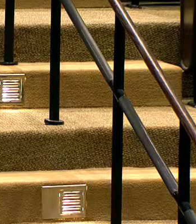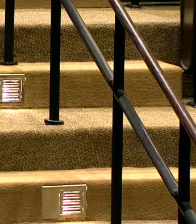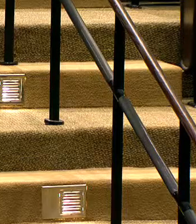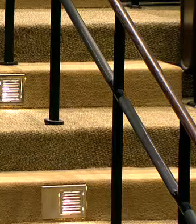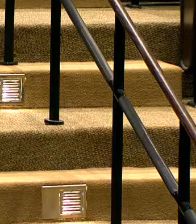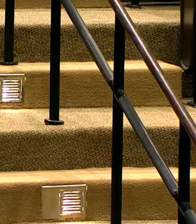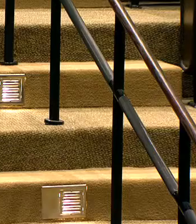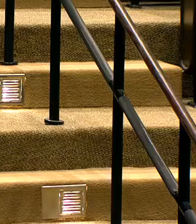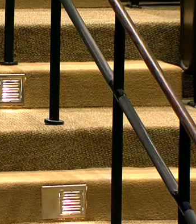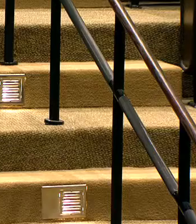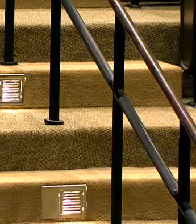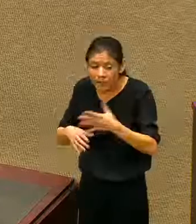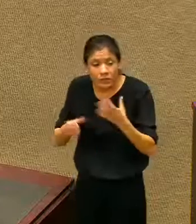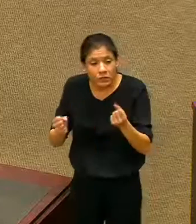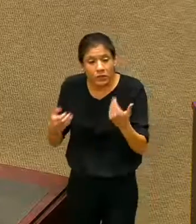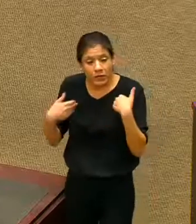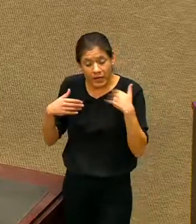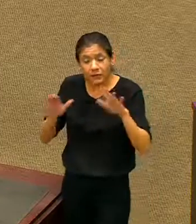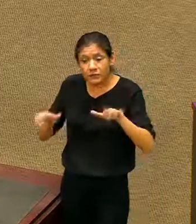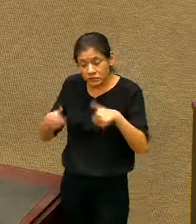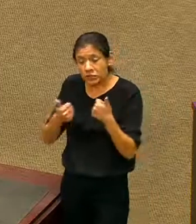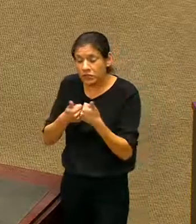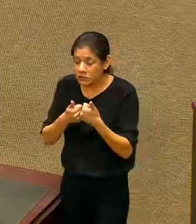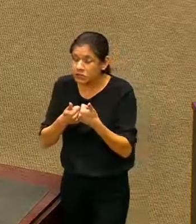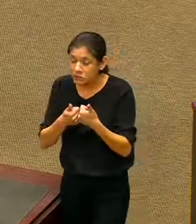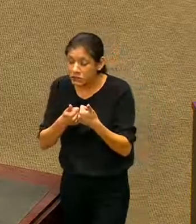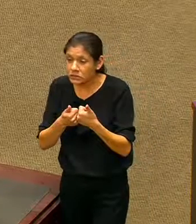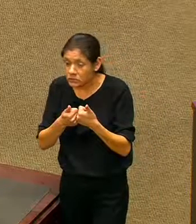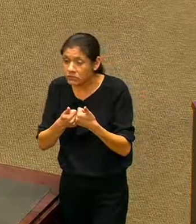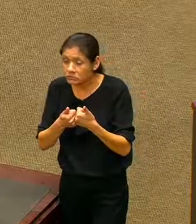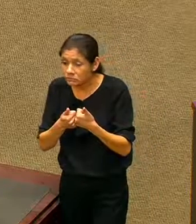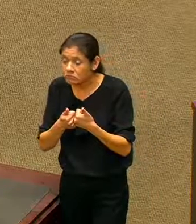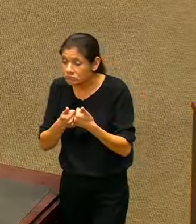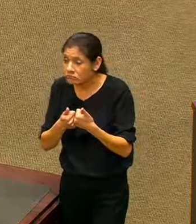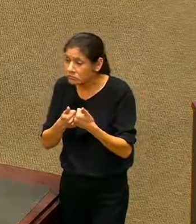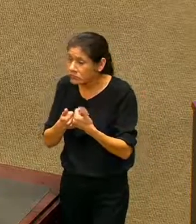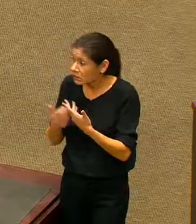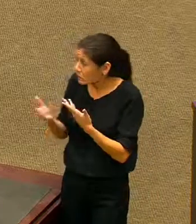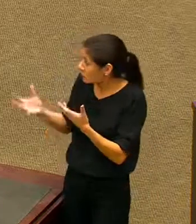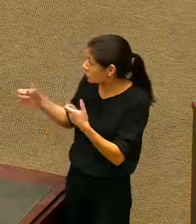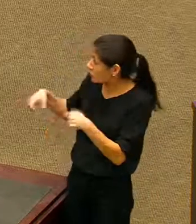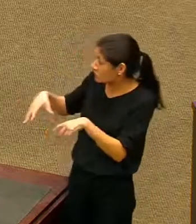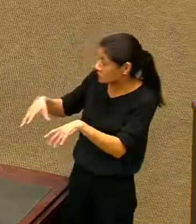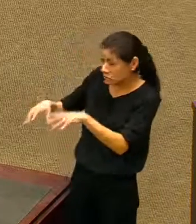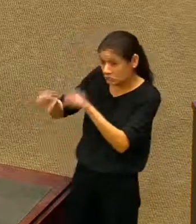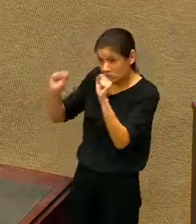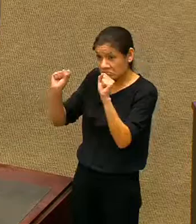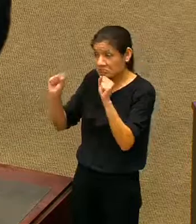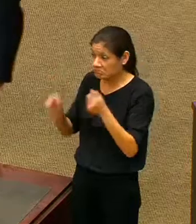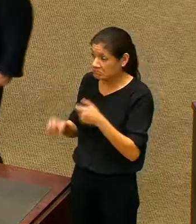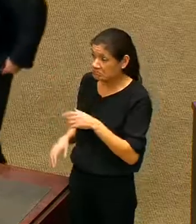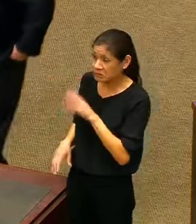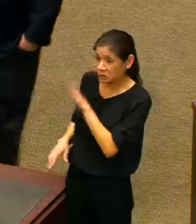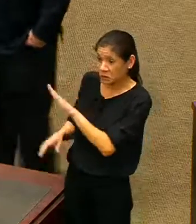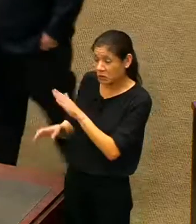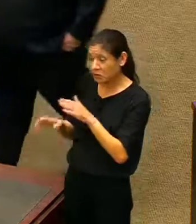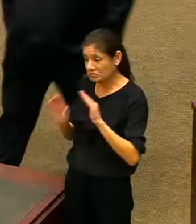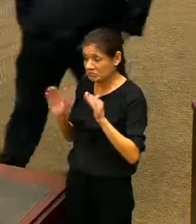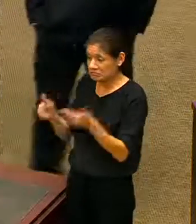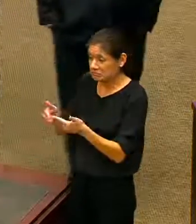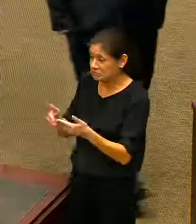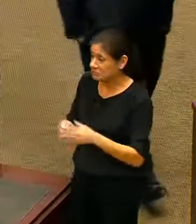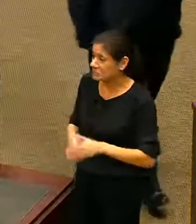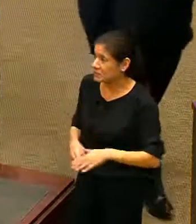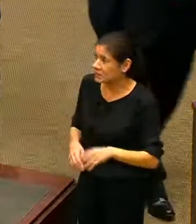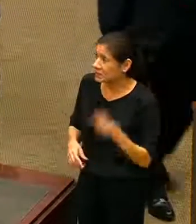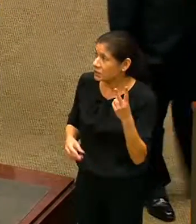How is so we have challenges. Now, there are a certain amount, you want to take this one? This is your bailiwick. Sure. So